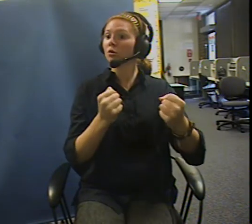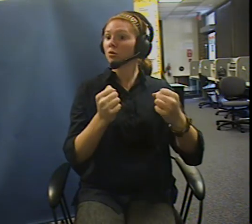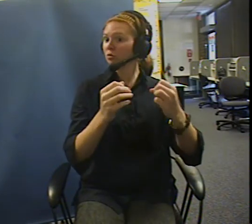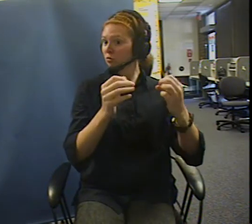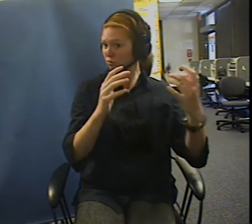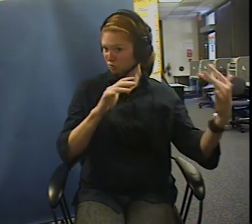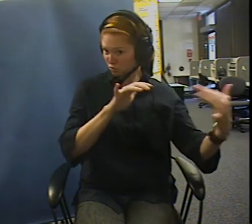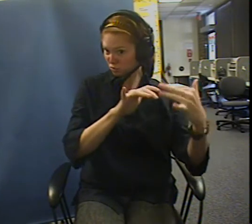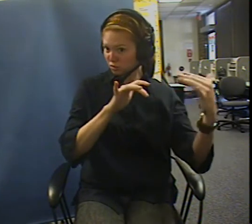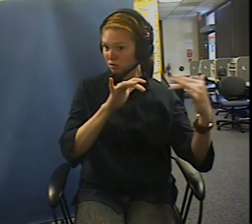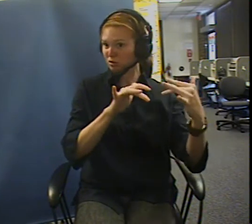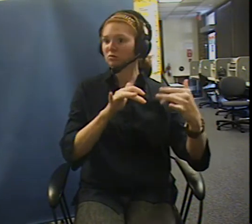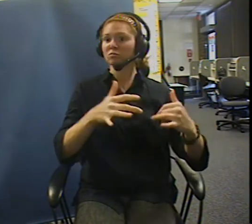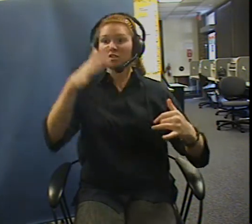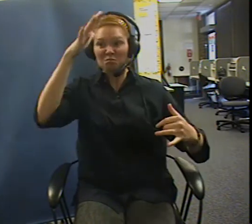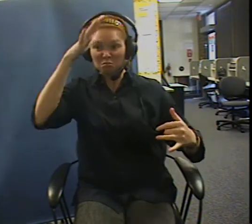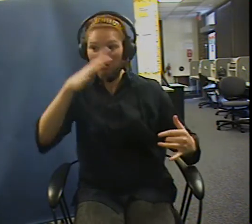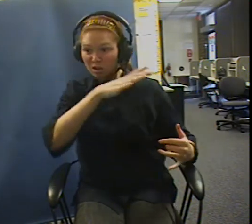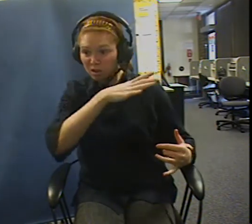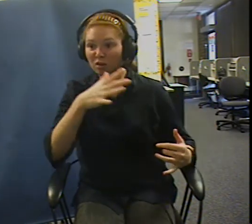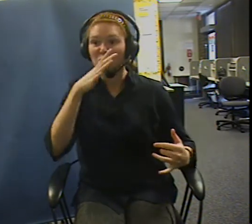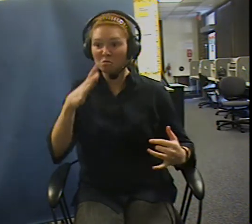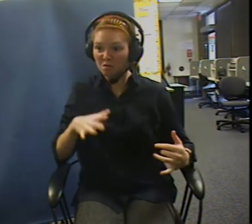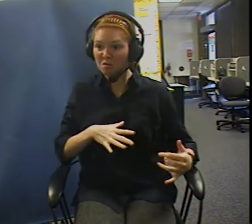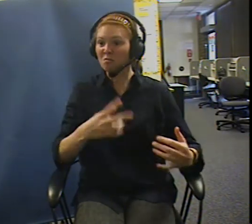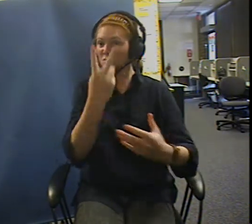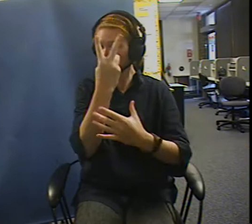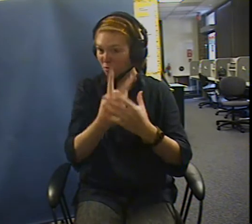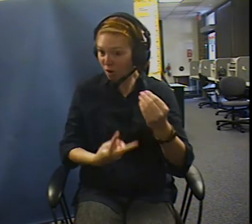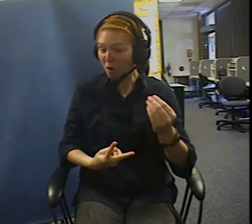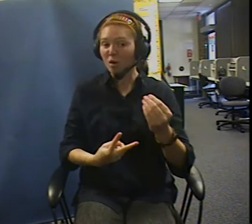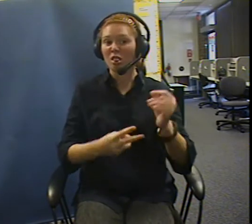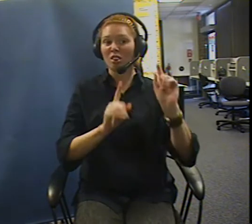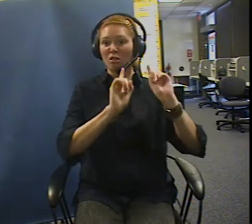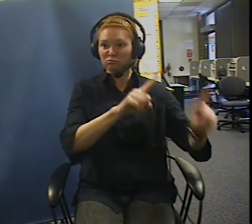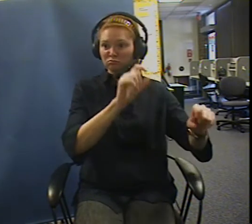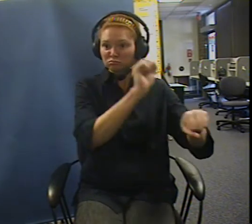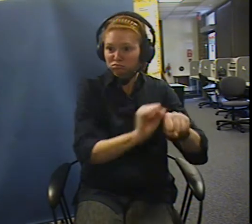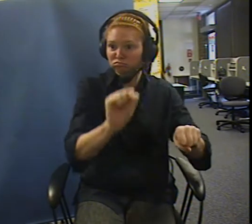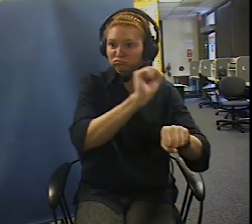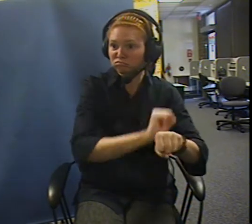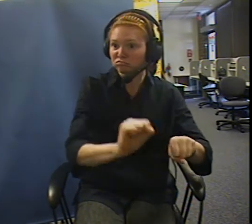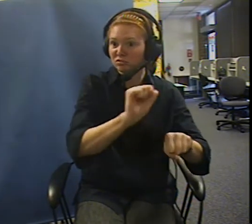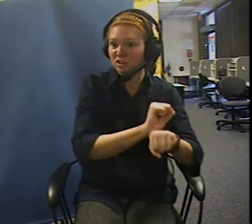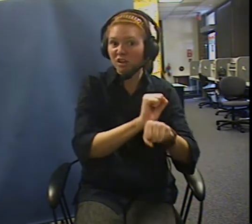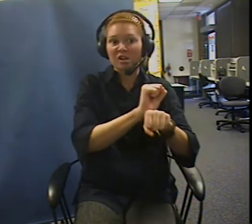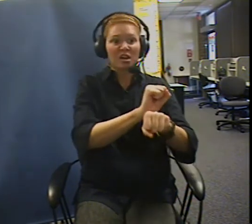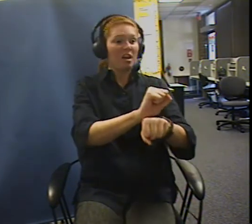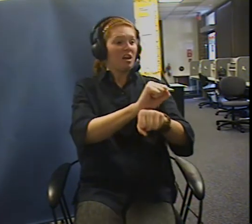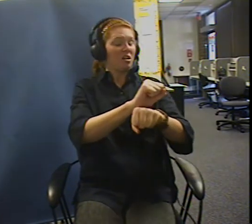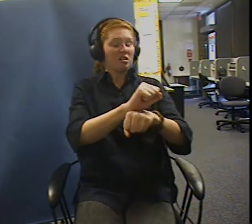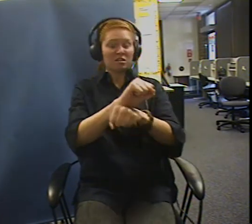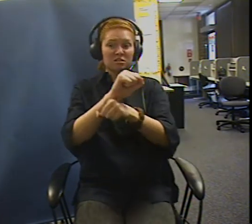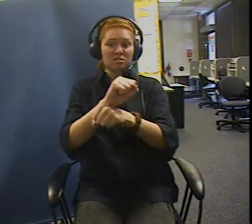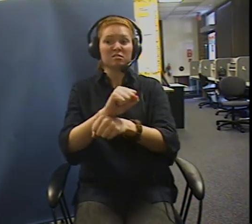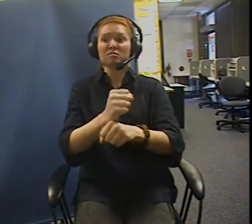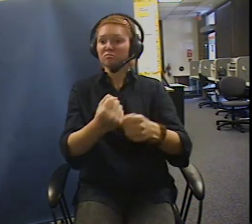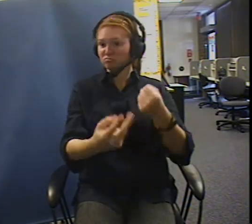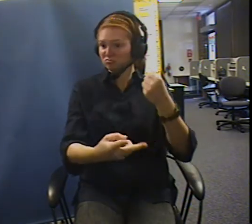goods and few things for families to spend money on, so their savings accumulated. By the time